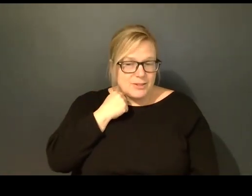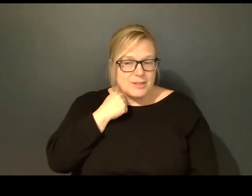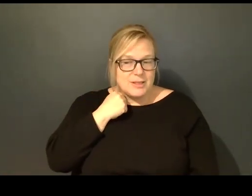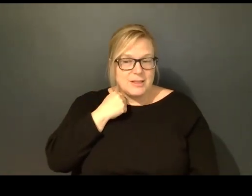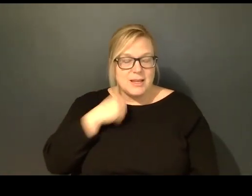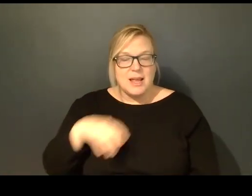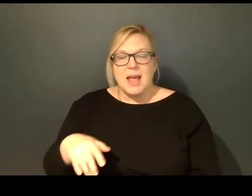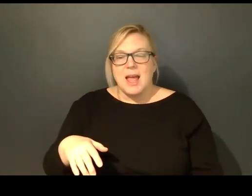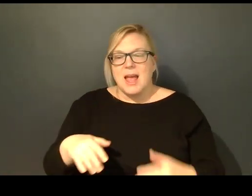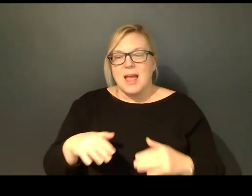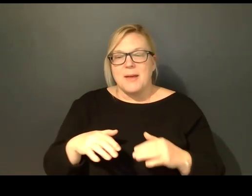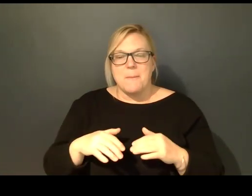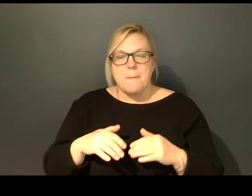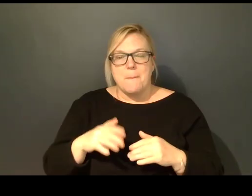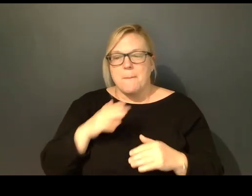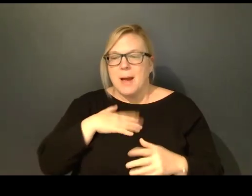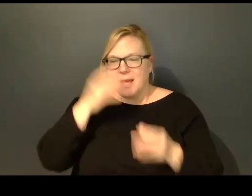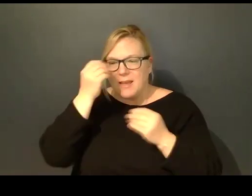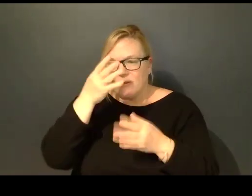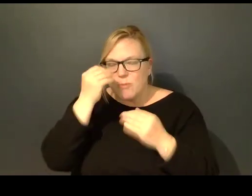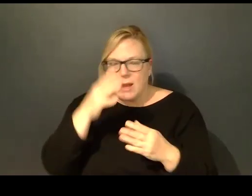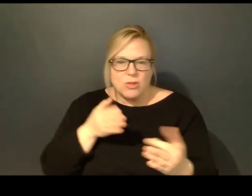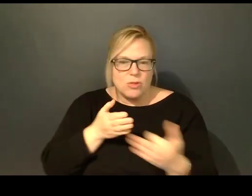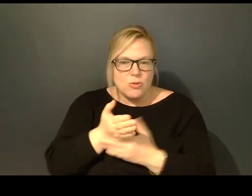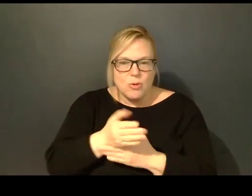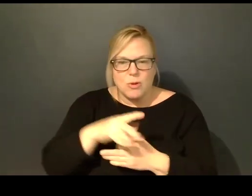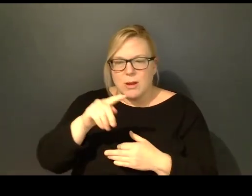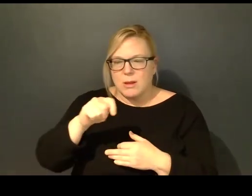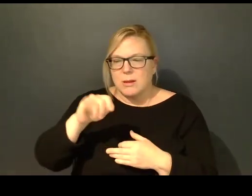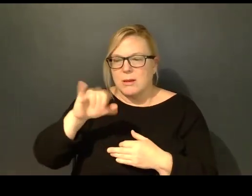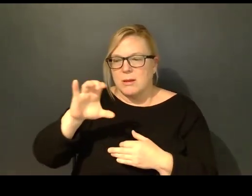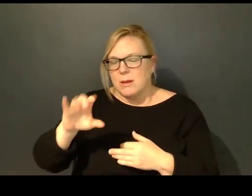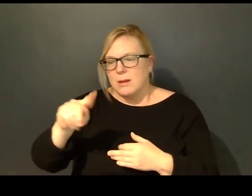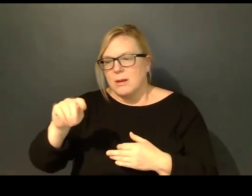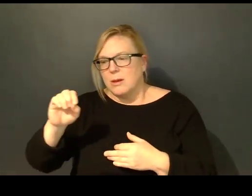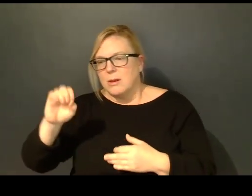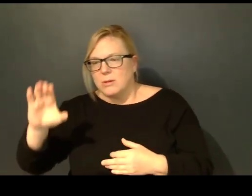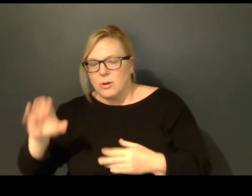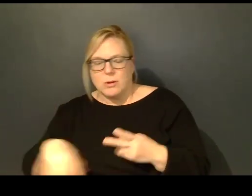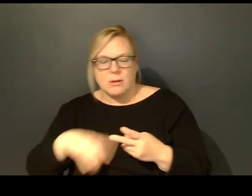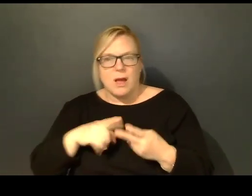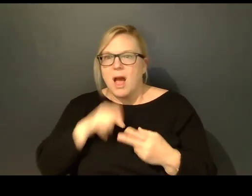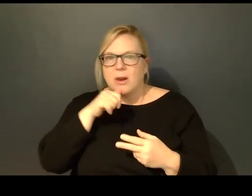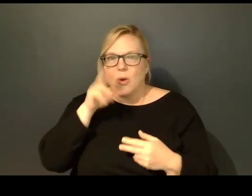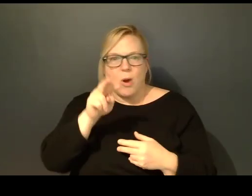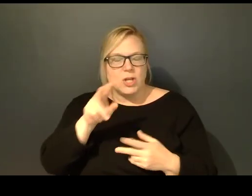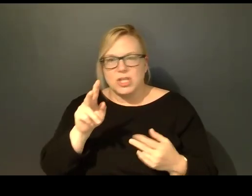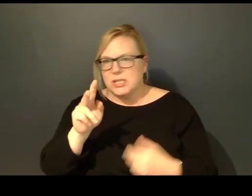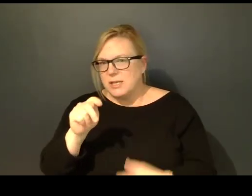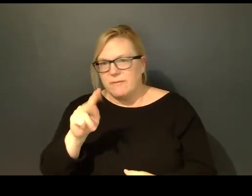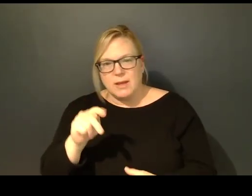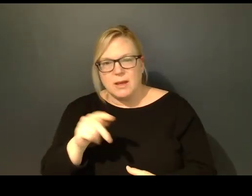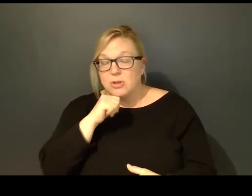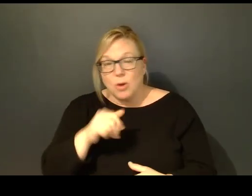from TikTok or from Instagram or something, because I don't watch TV. I don't know how I would even get a local channel at this point. Yeah. I honestly have no